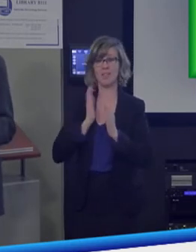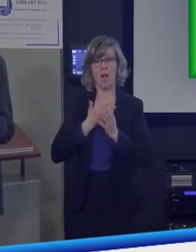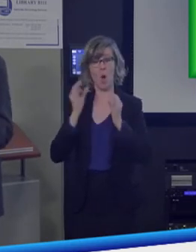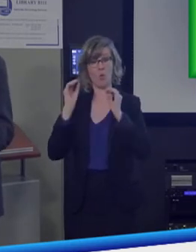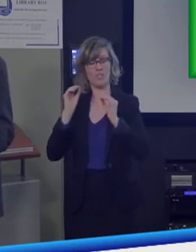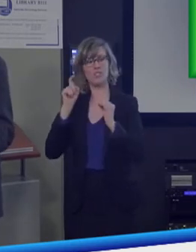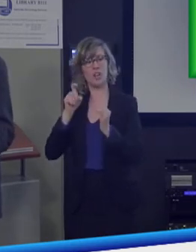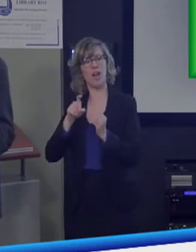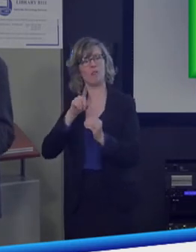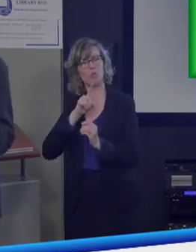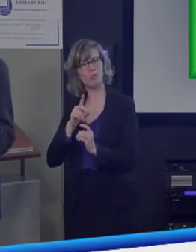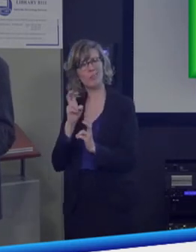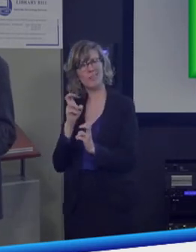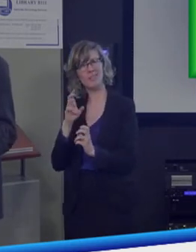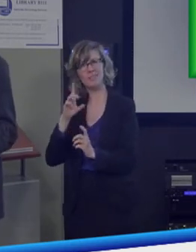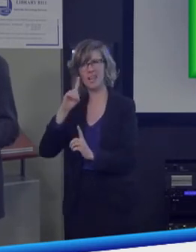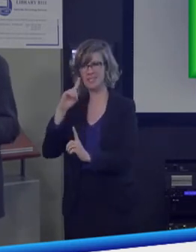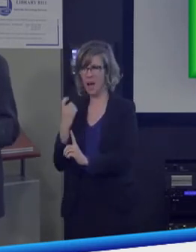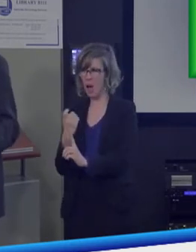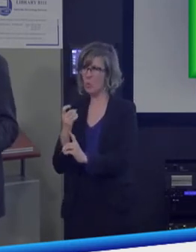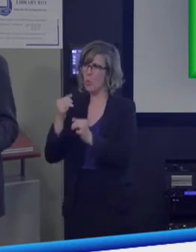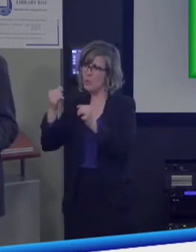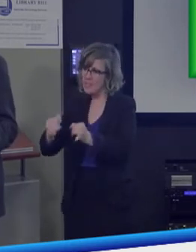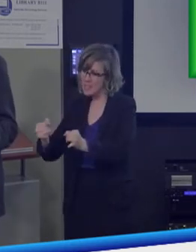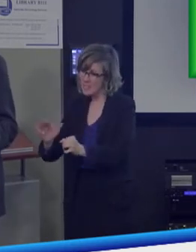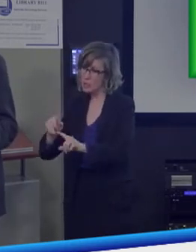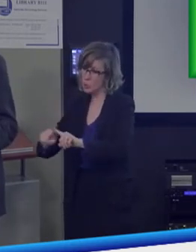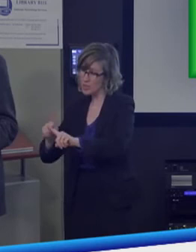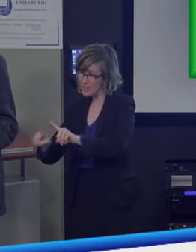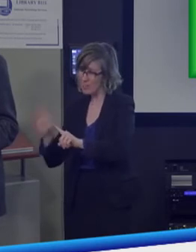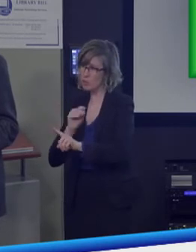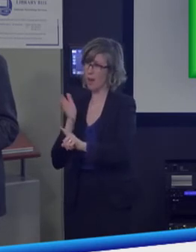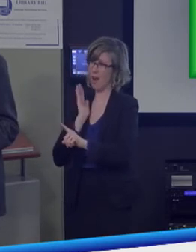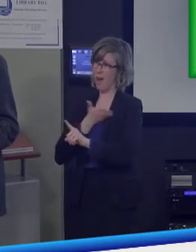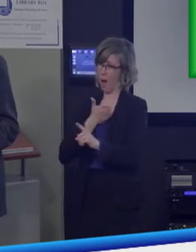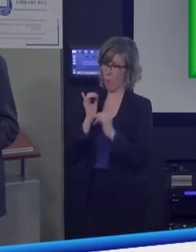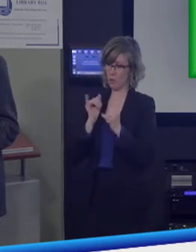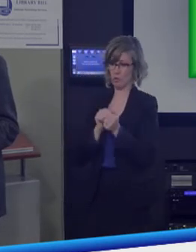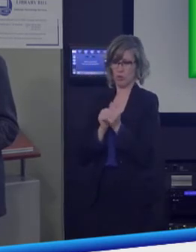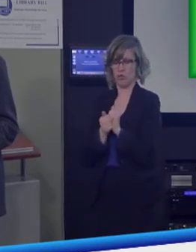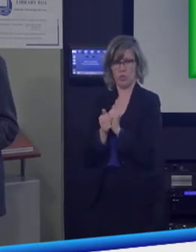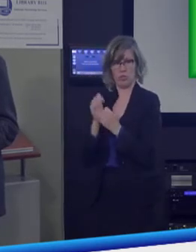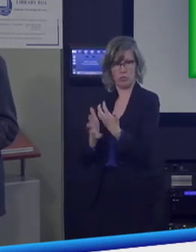to diagnose these individual differences and adapt the instruction to them.